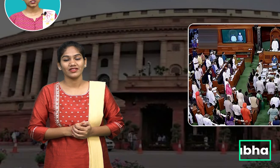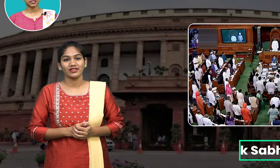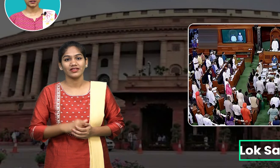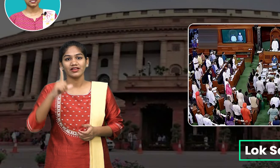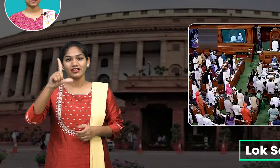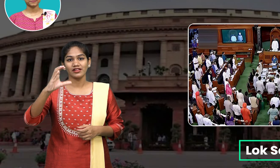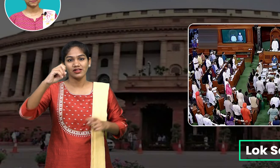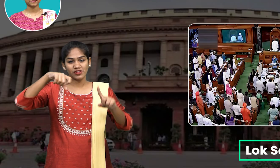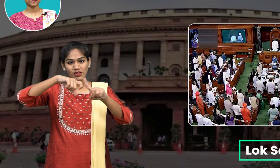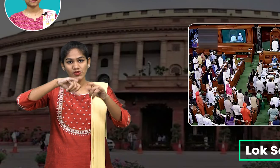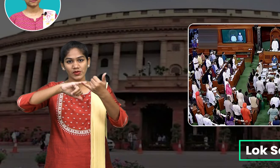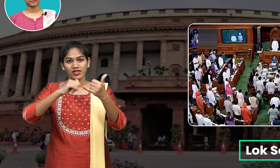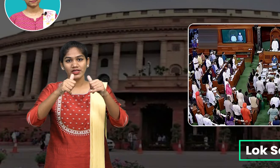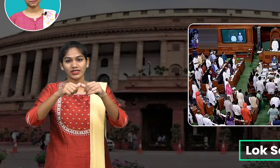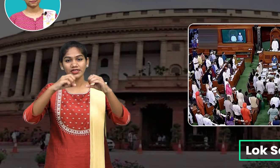Lok Sabha,